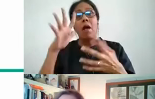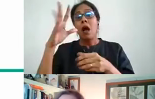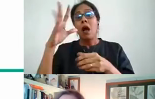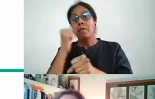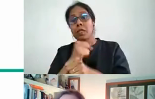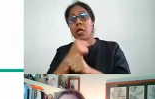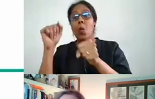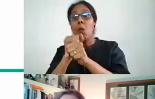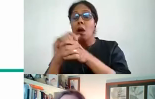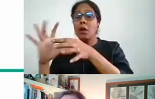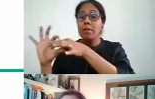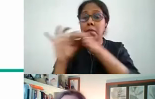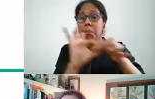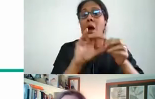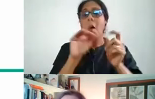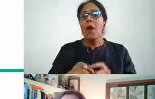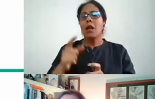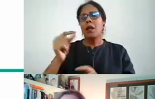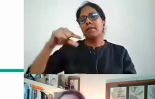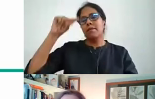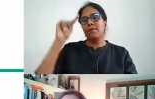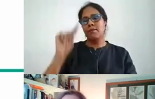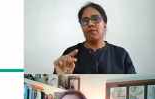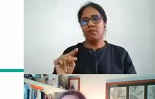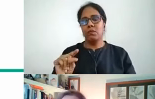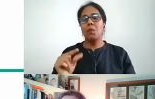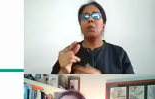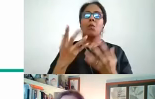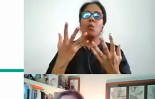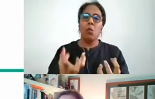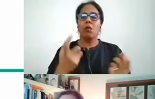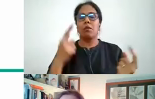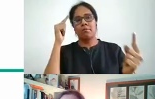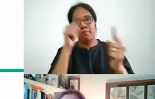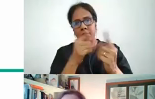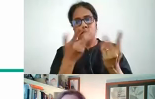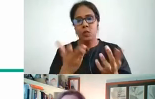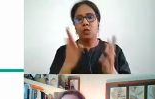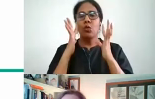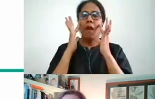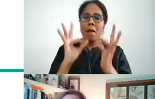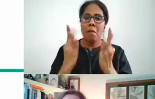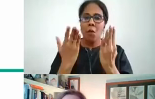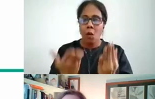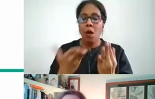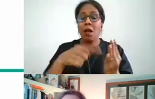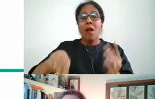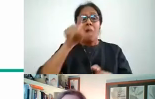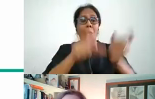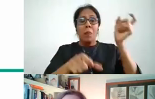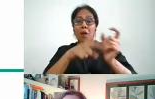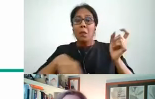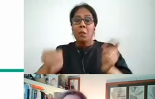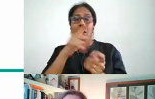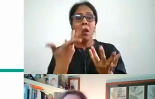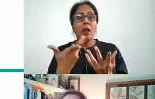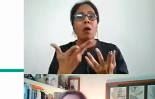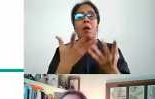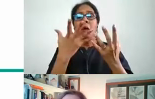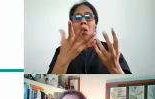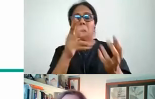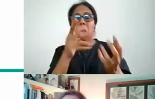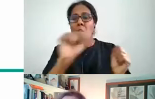minimal cost, a much lower cost. And so this is, it's really important for meeting the needs of people in an affordable manner, because